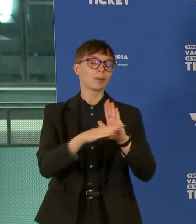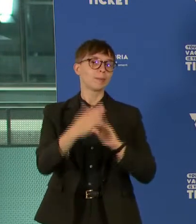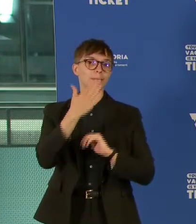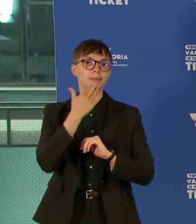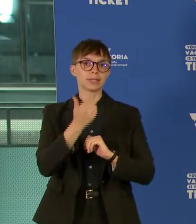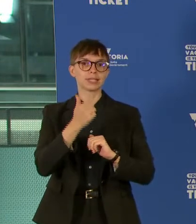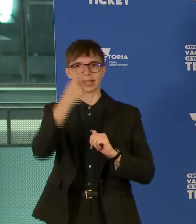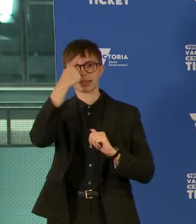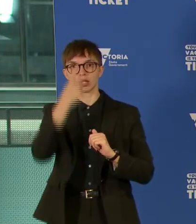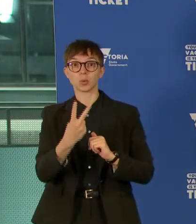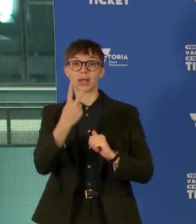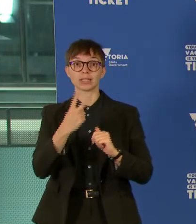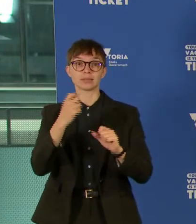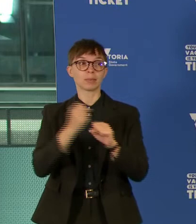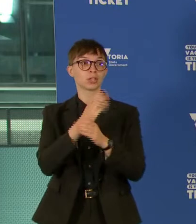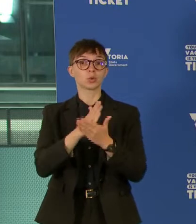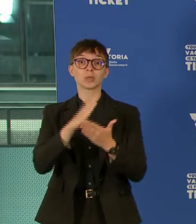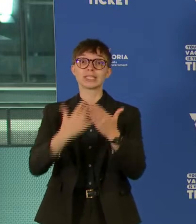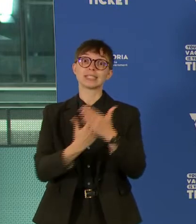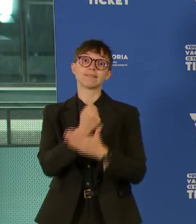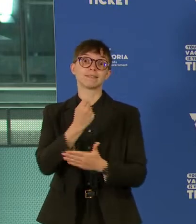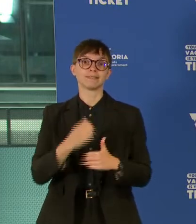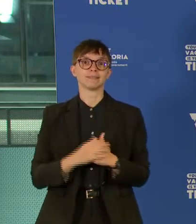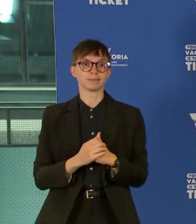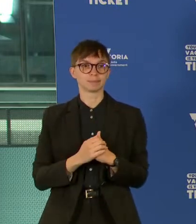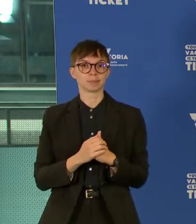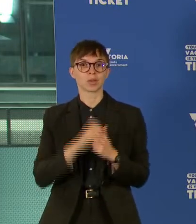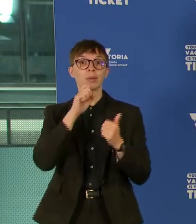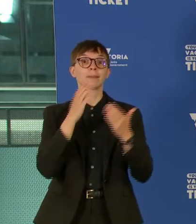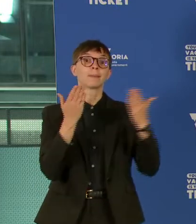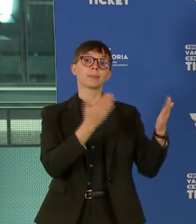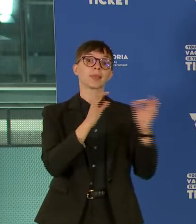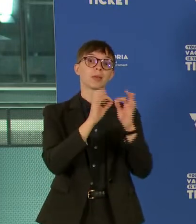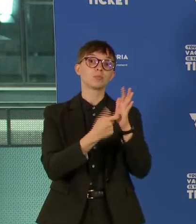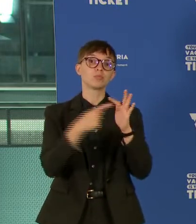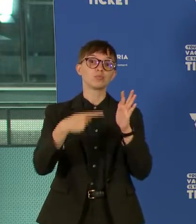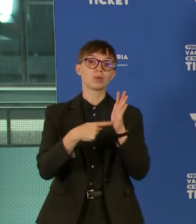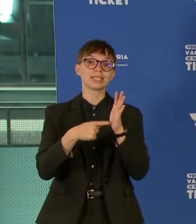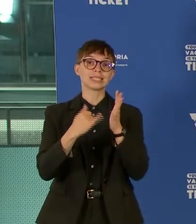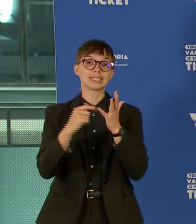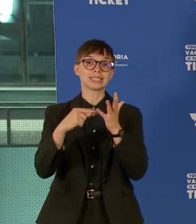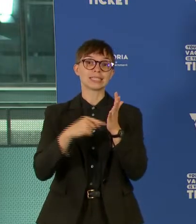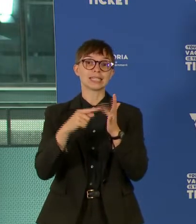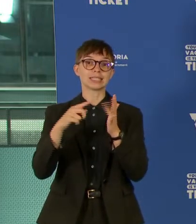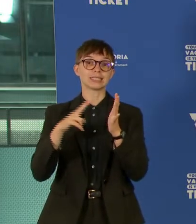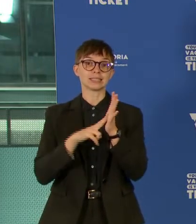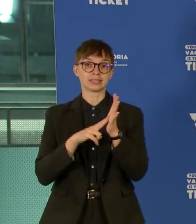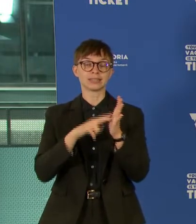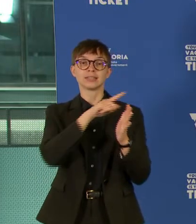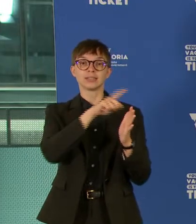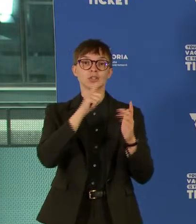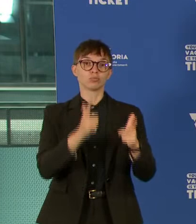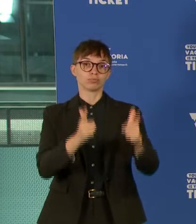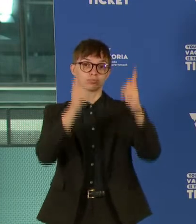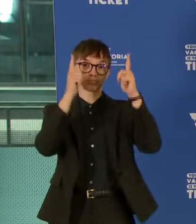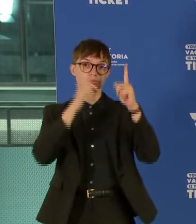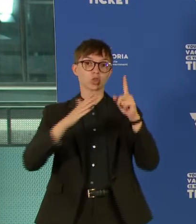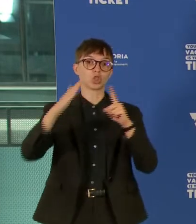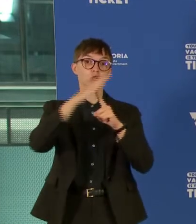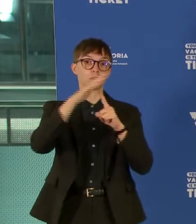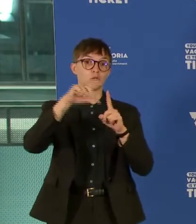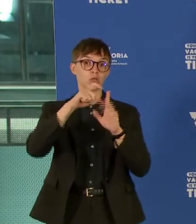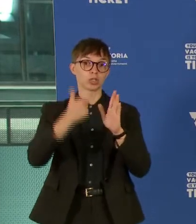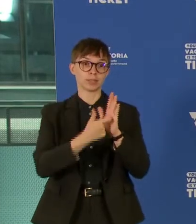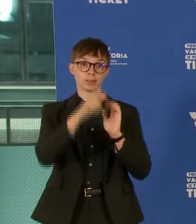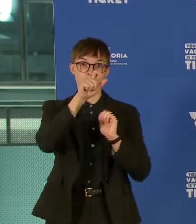everybody to do their bit. I'll hand over to Brett to give us a bit more detail on those changes, and then we're happy to